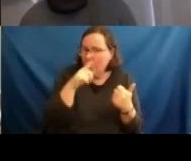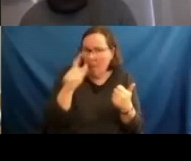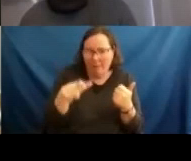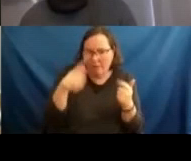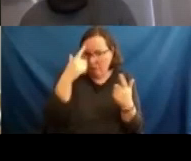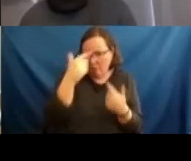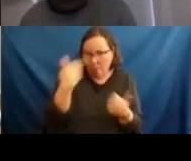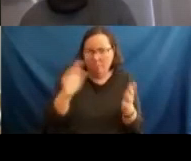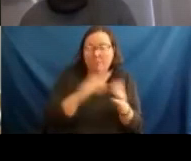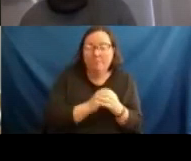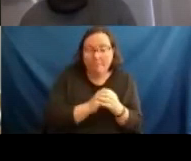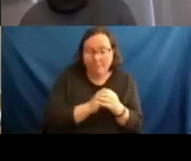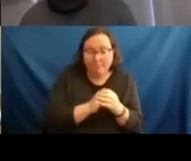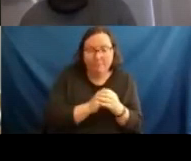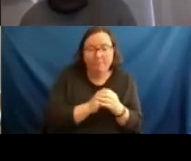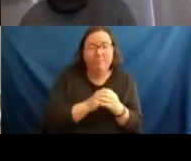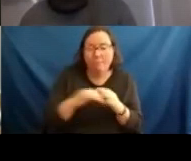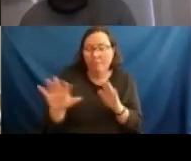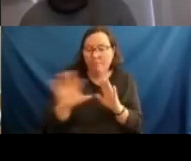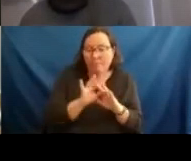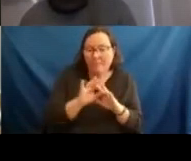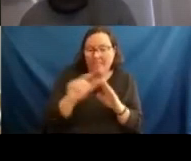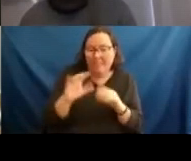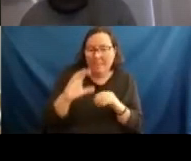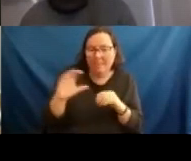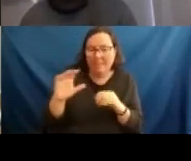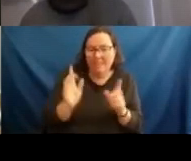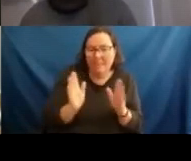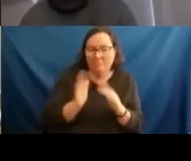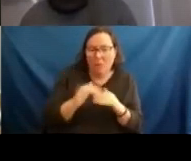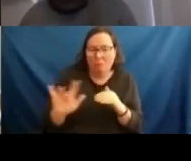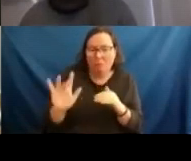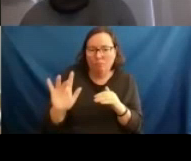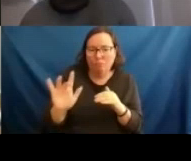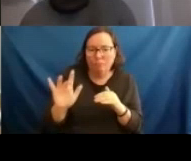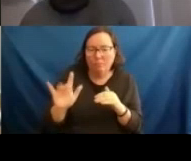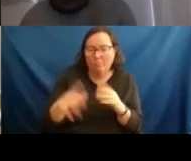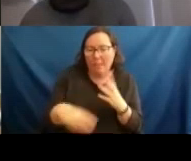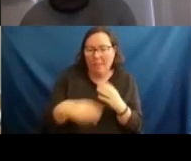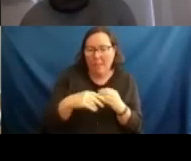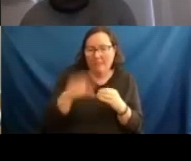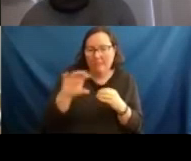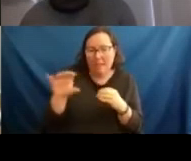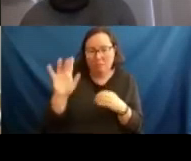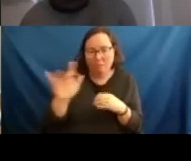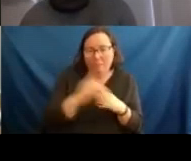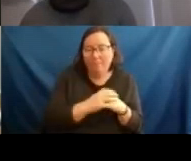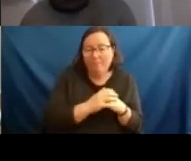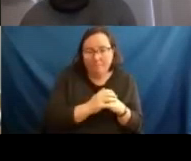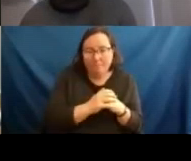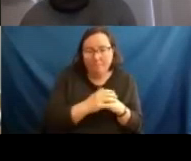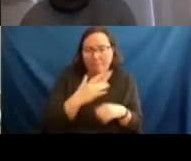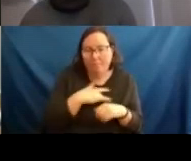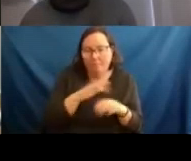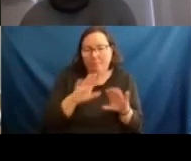so by selecting the closed captions button in the Zoom meeting controls, which typically appear at the